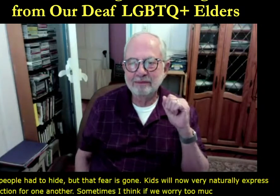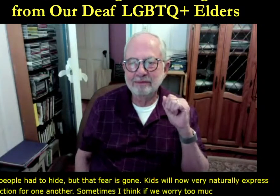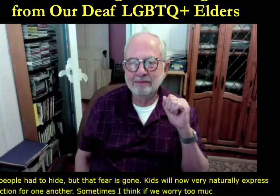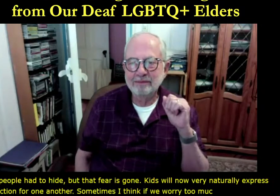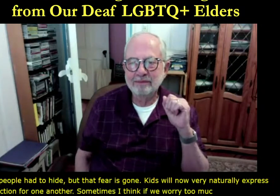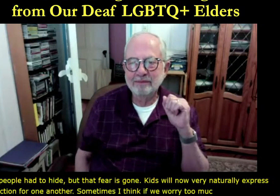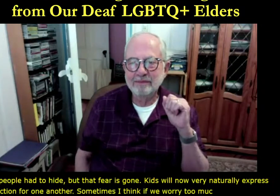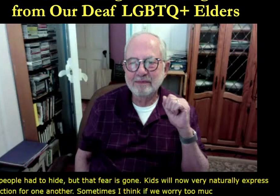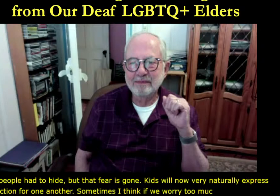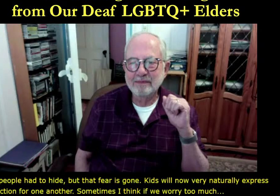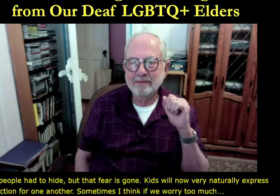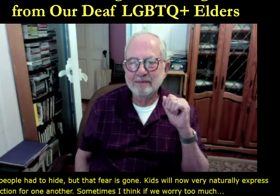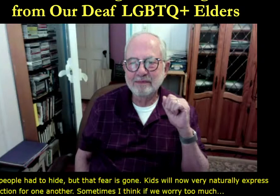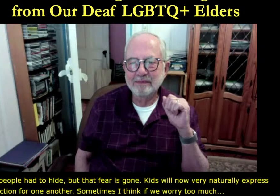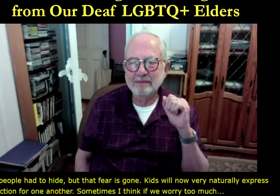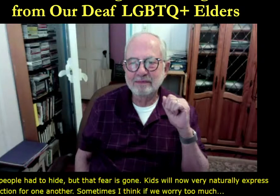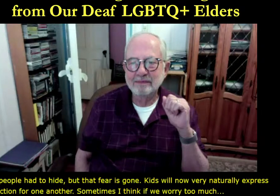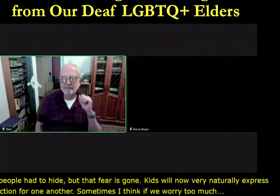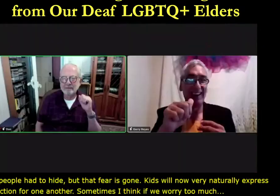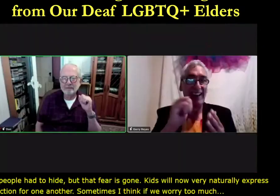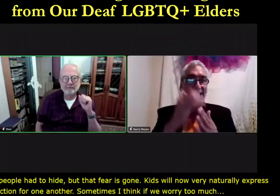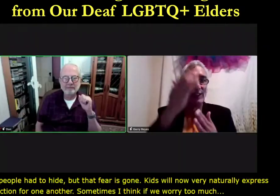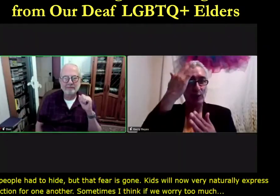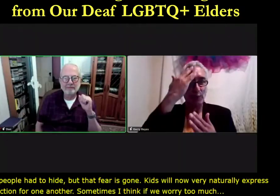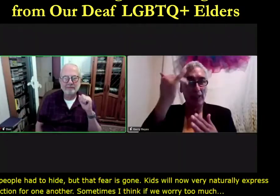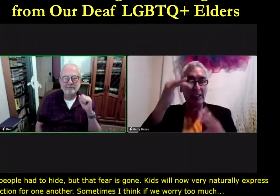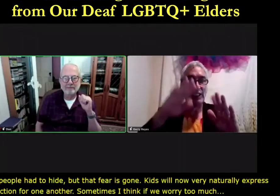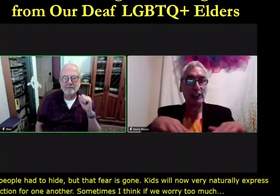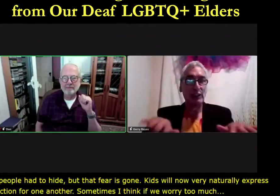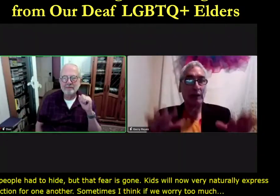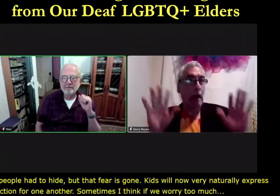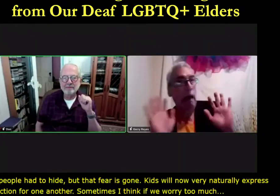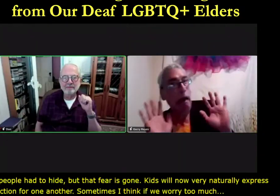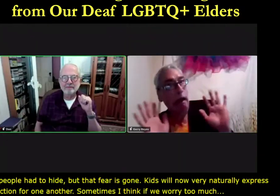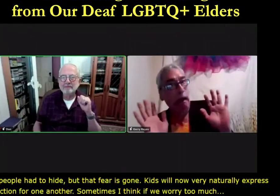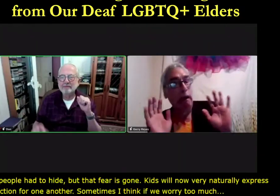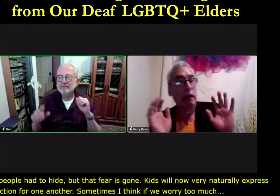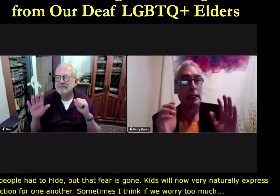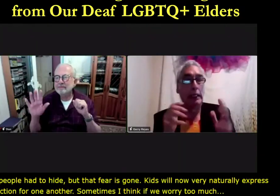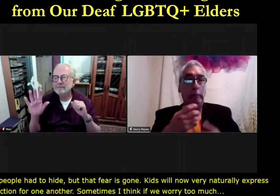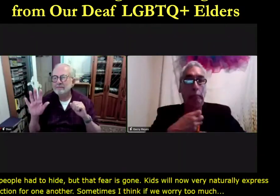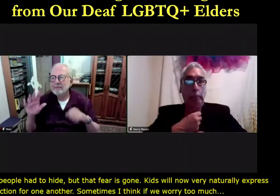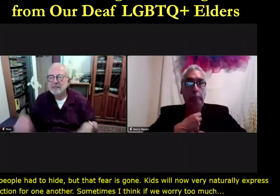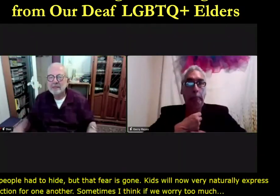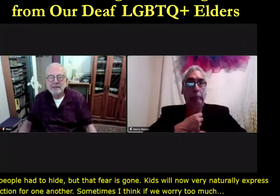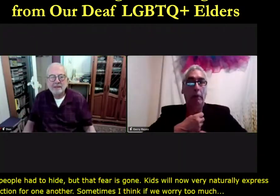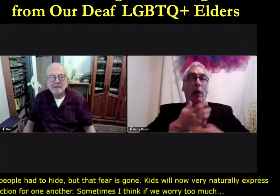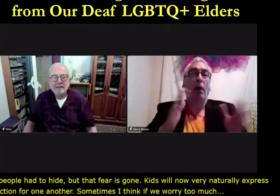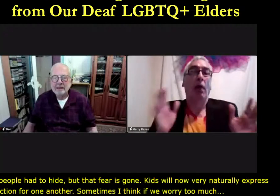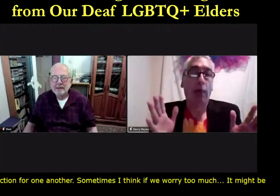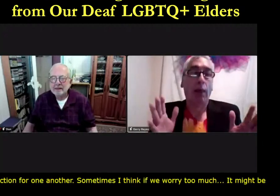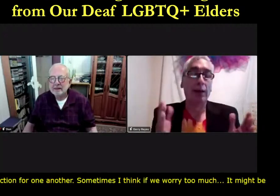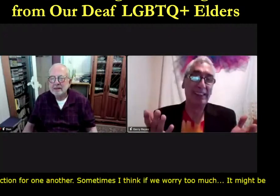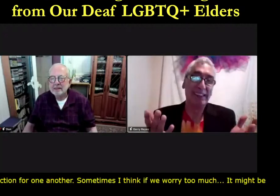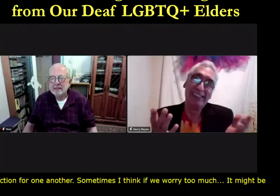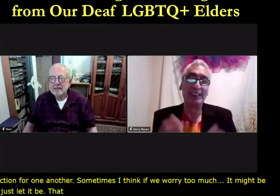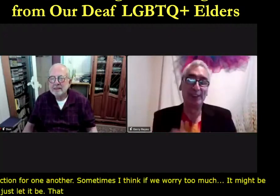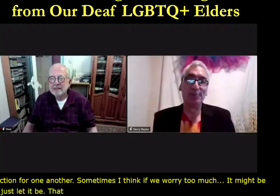yes it depends on their parents acceptance or well as well and if they don't or if they uh you know